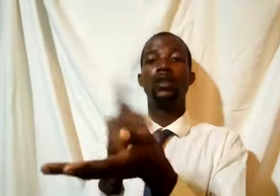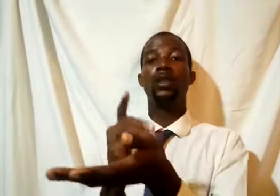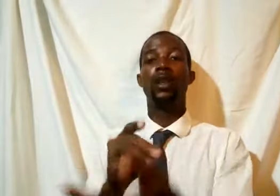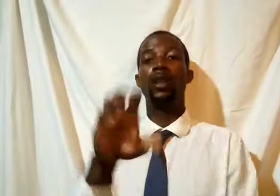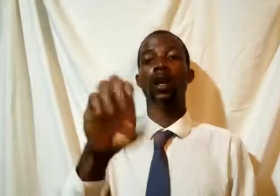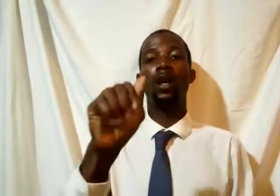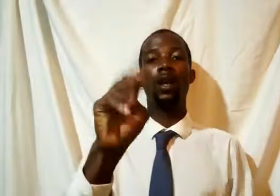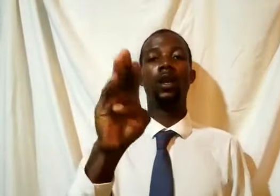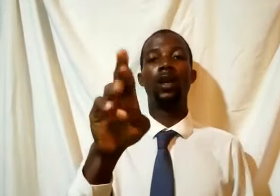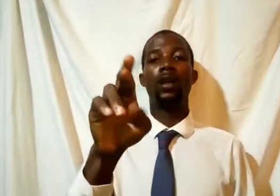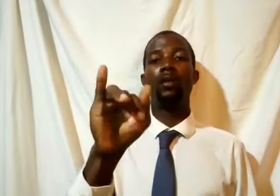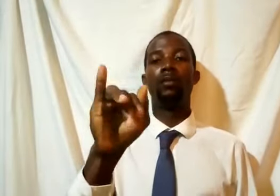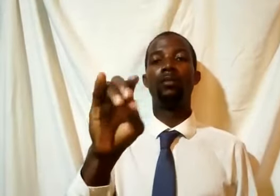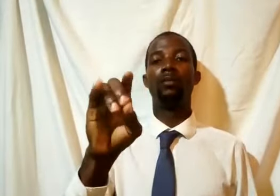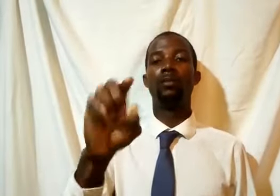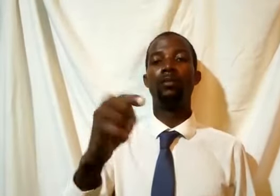https://dictionarycambridge.org. You too,